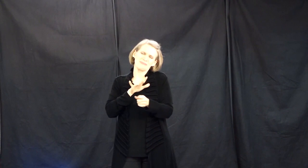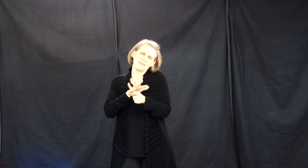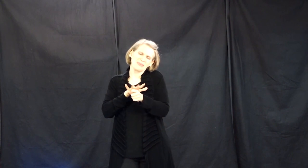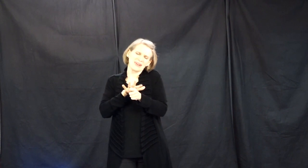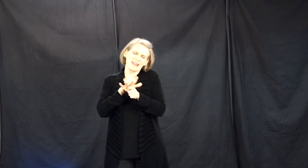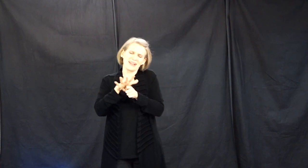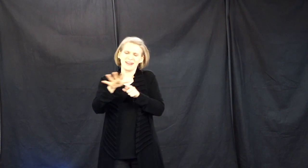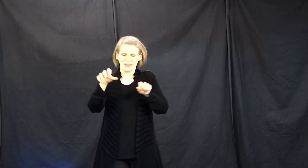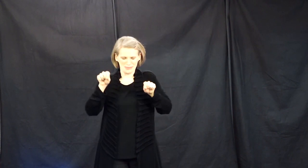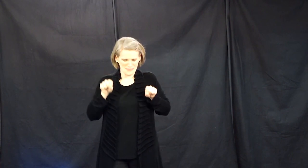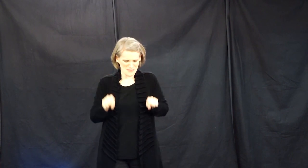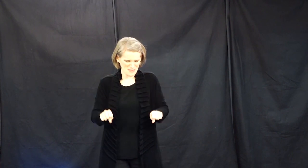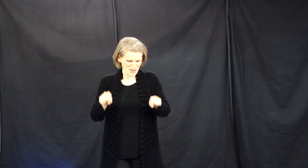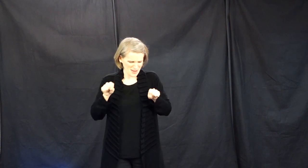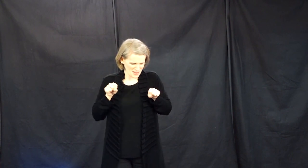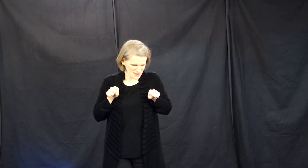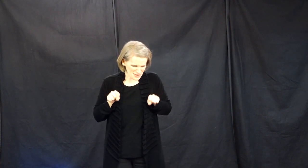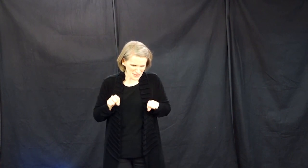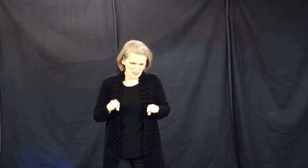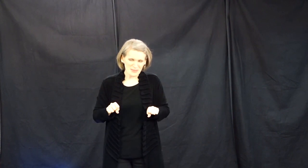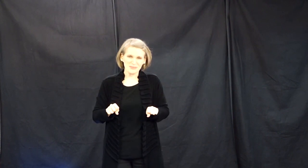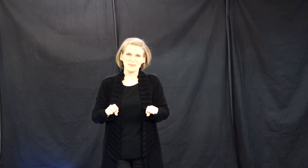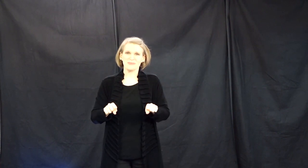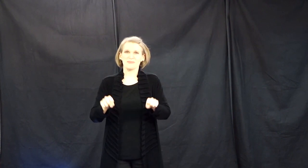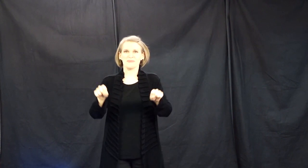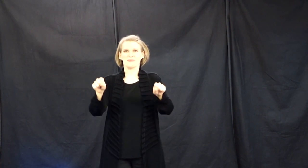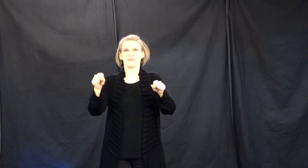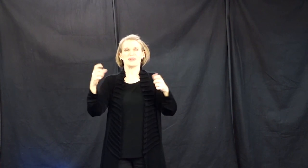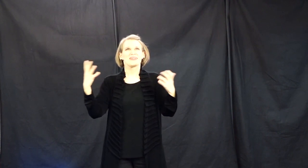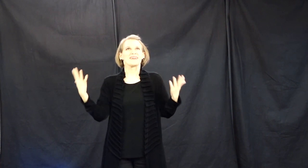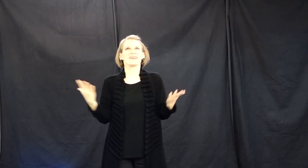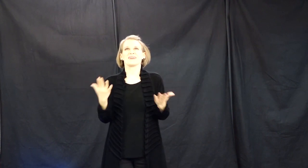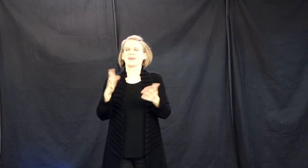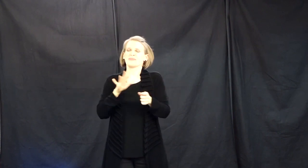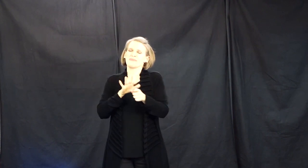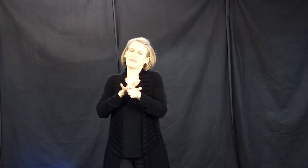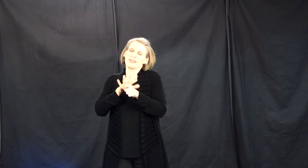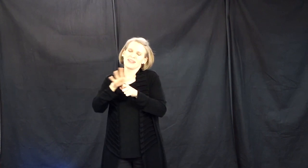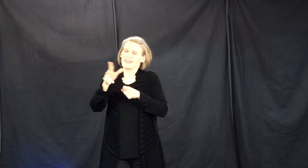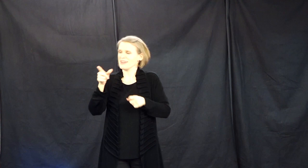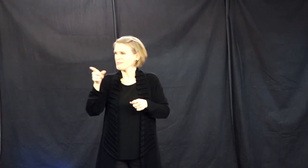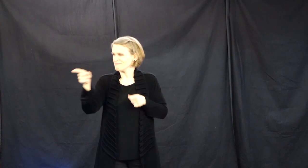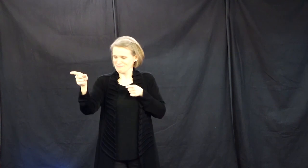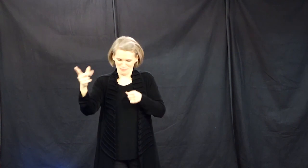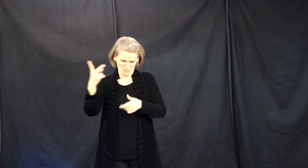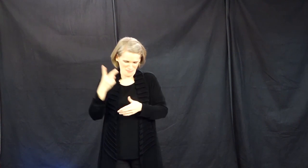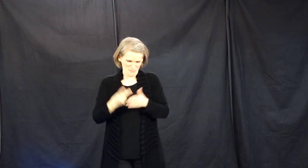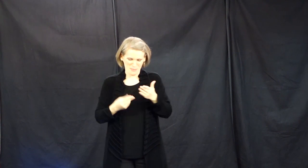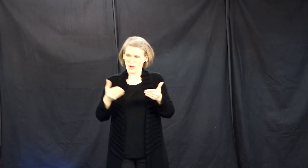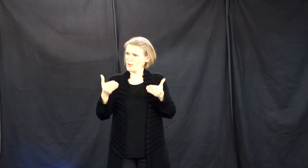The world was wide enough for both Hamilton and